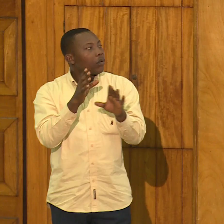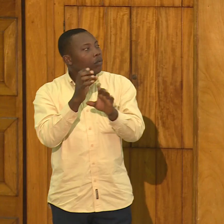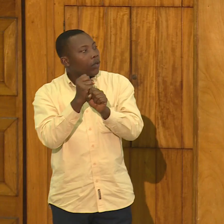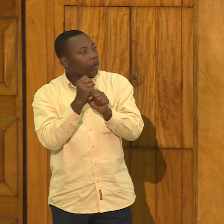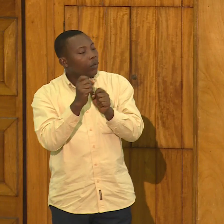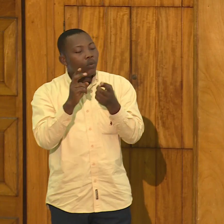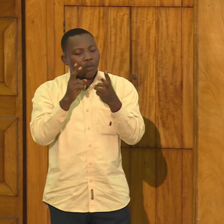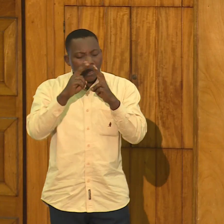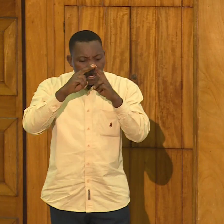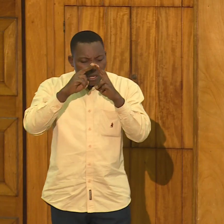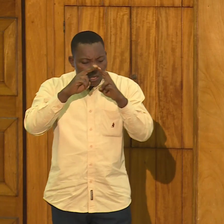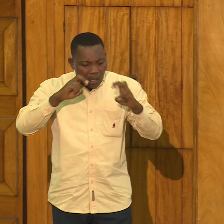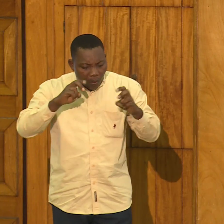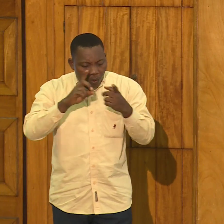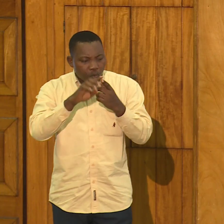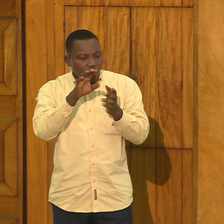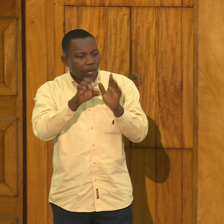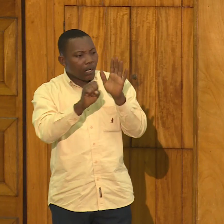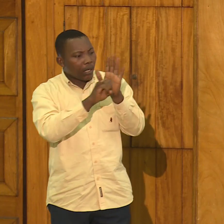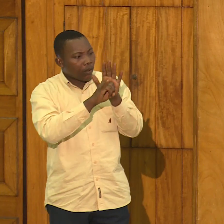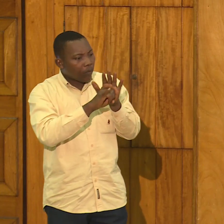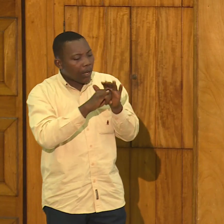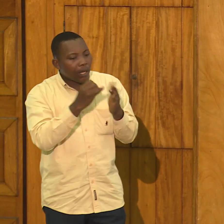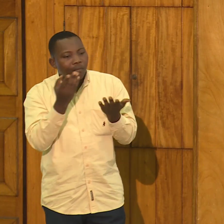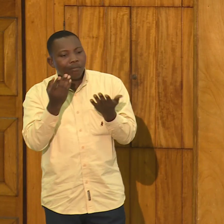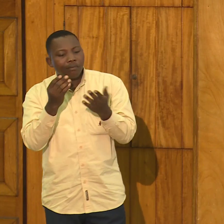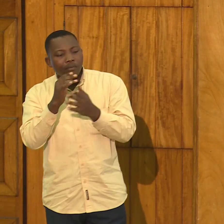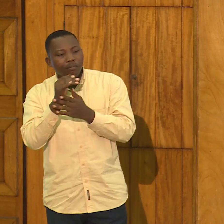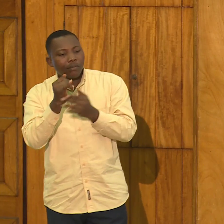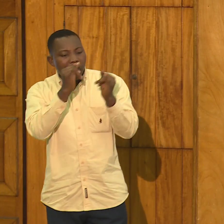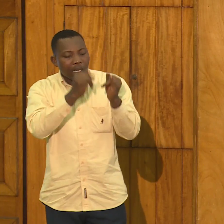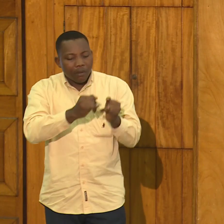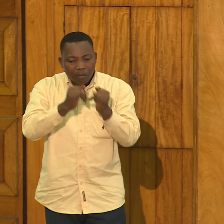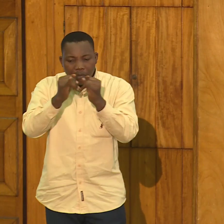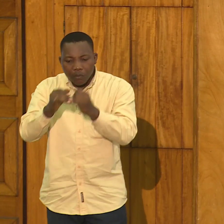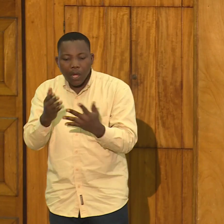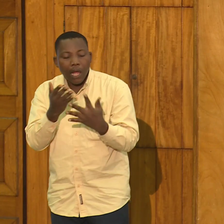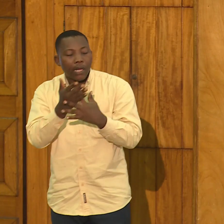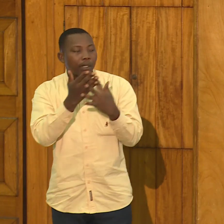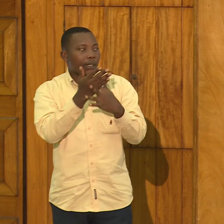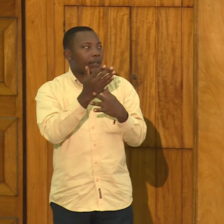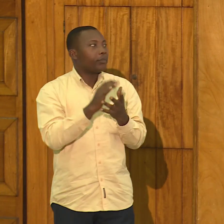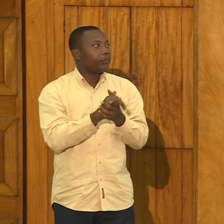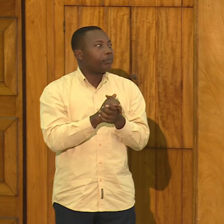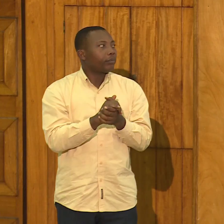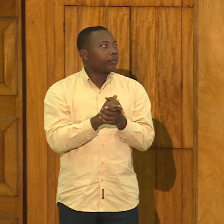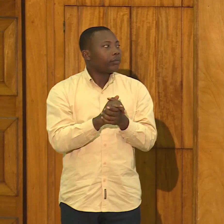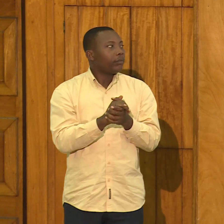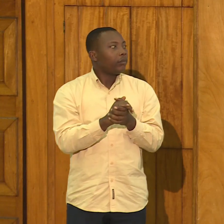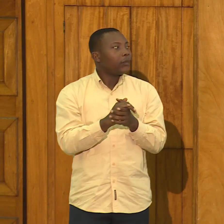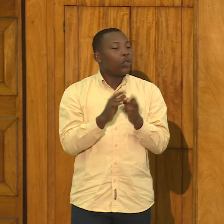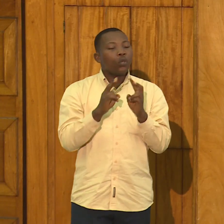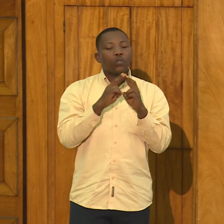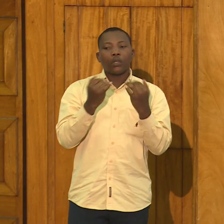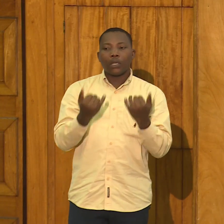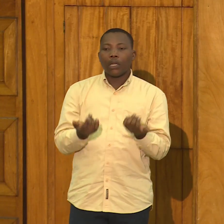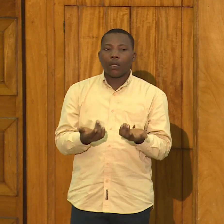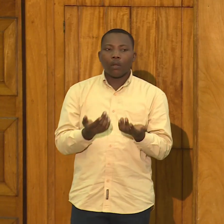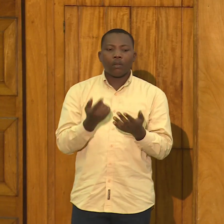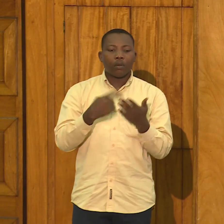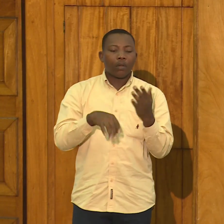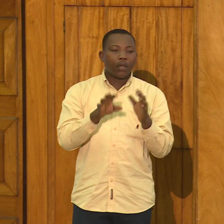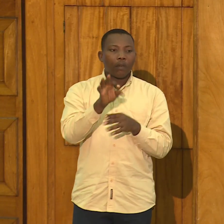to identify independent predictors of access. So what did we